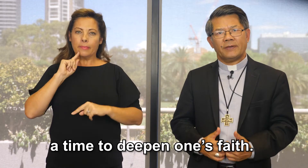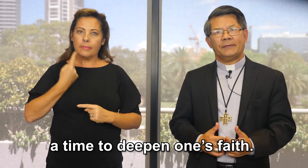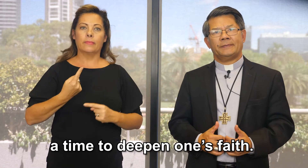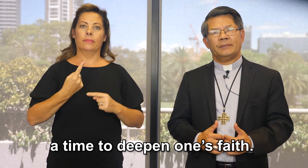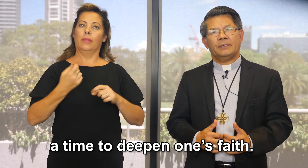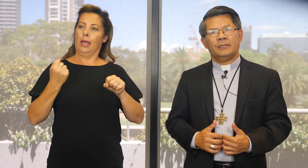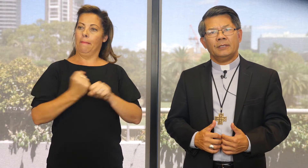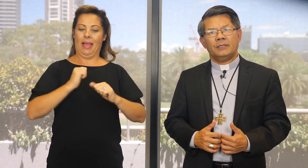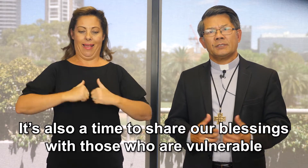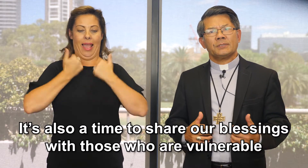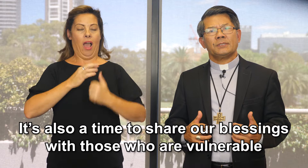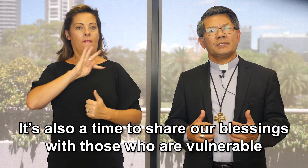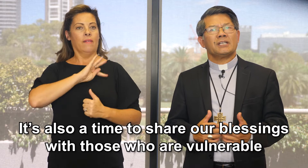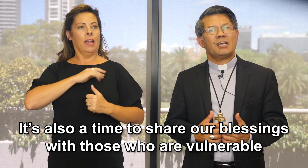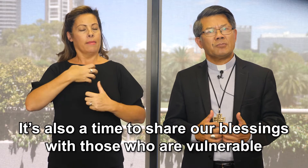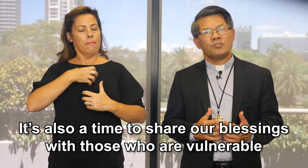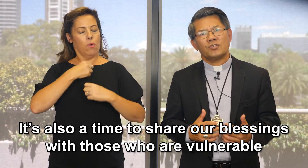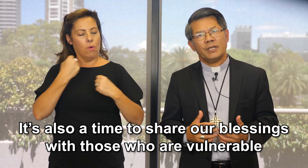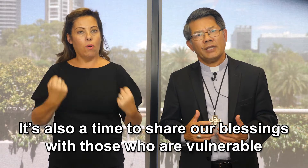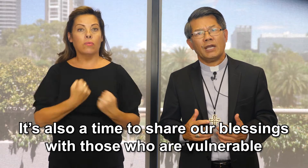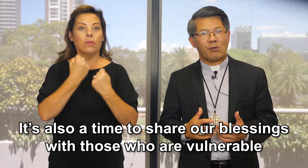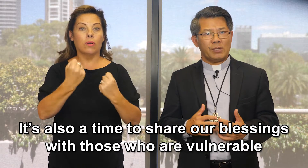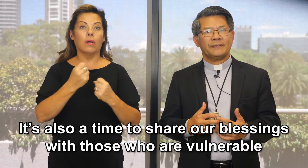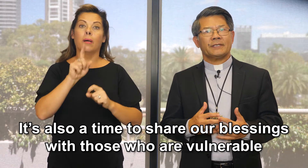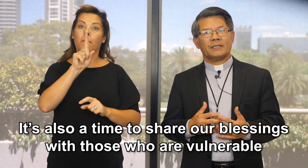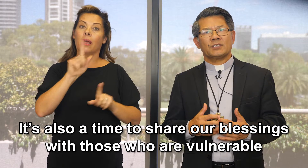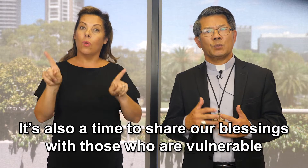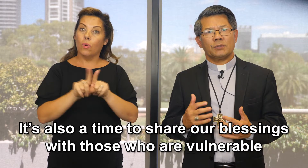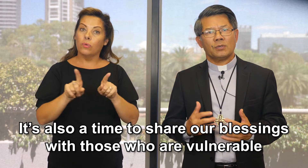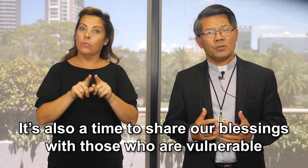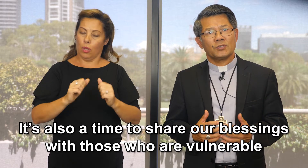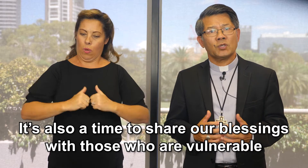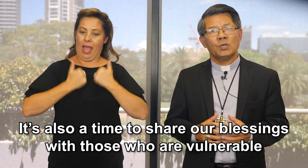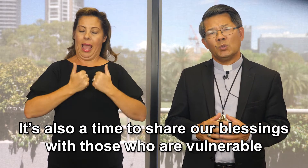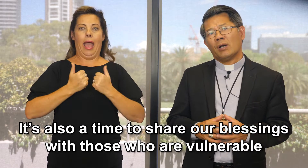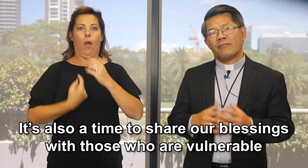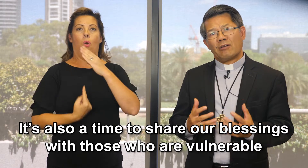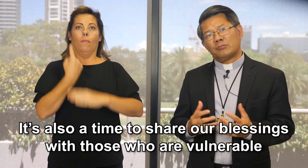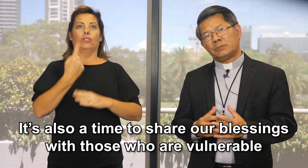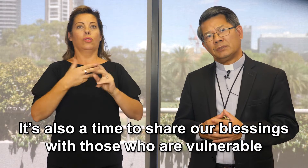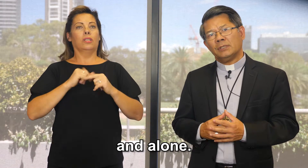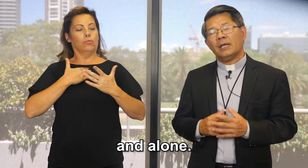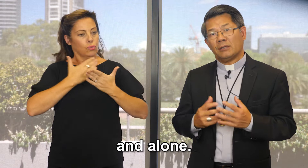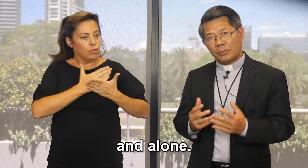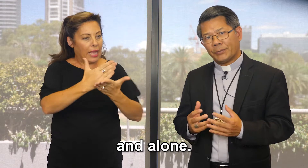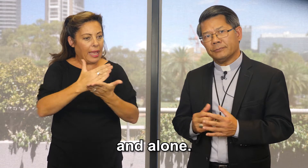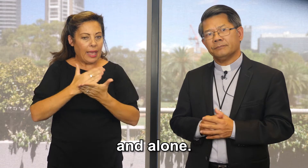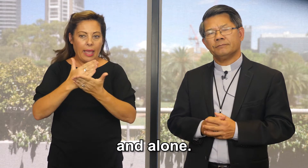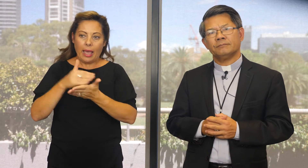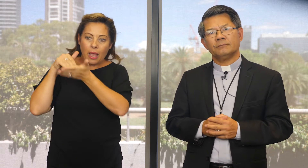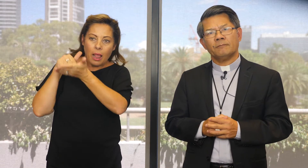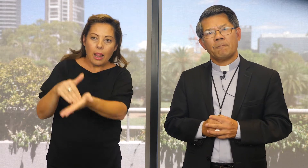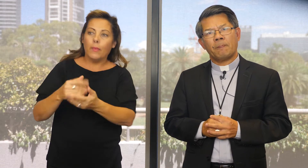one's faith. It's also a time to share our blessings with those who are vulnerable and alone.